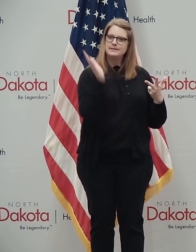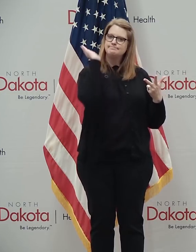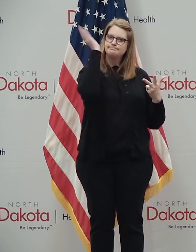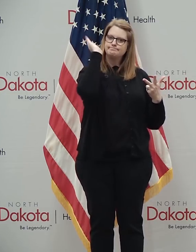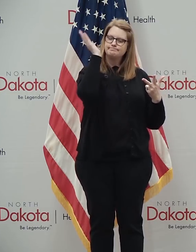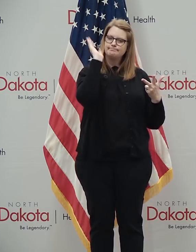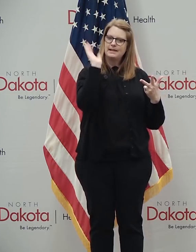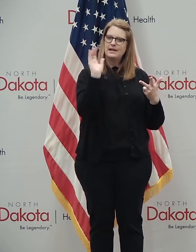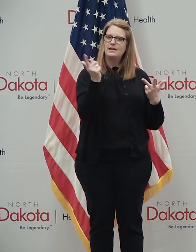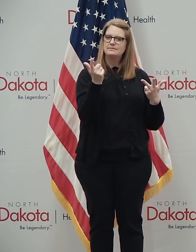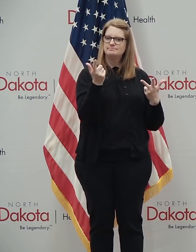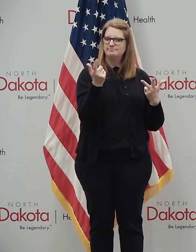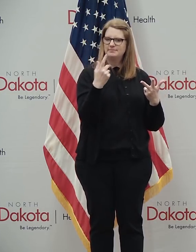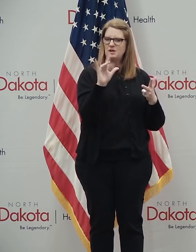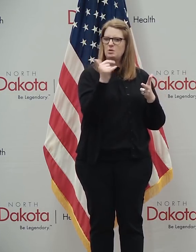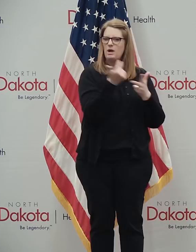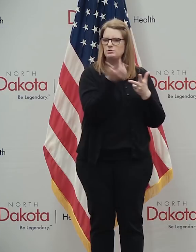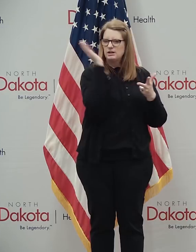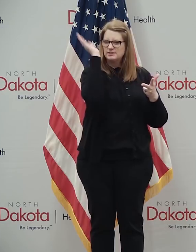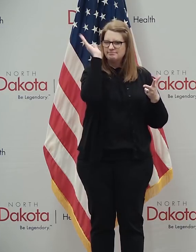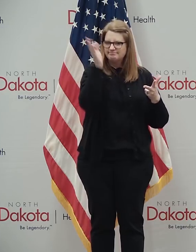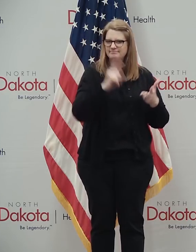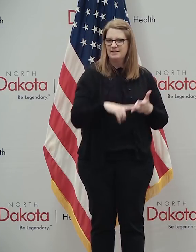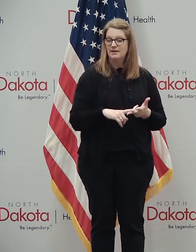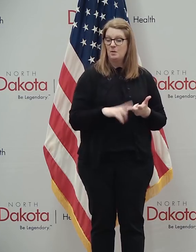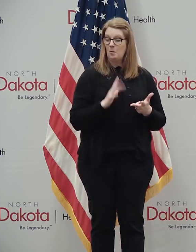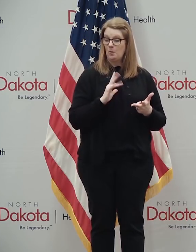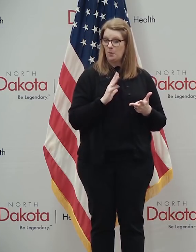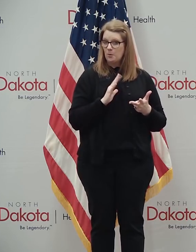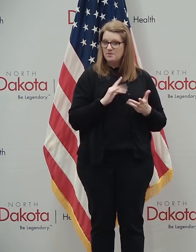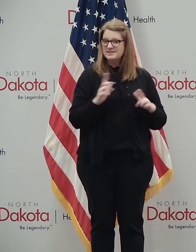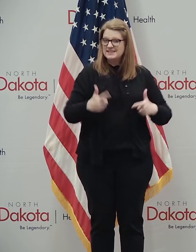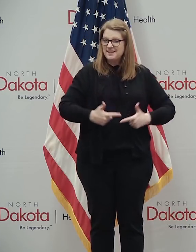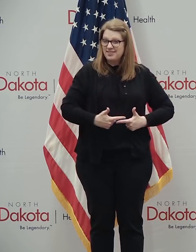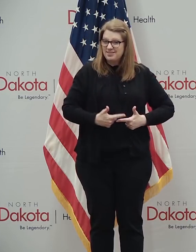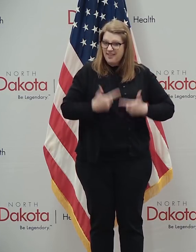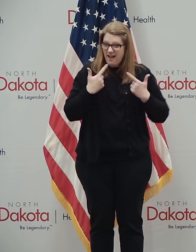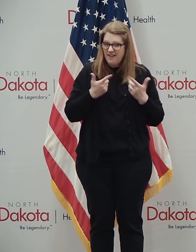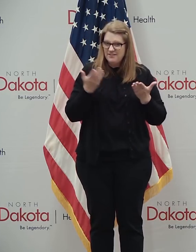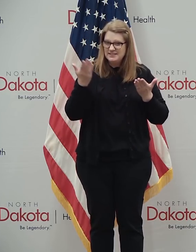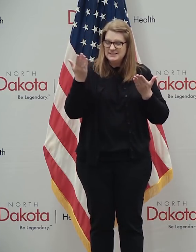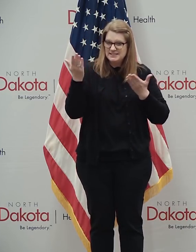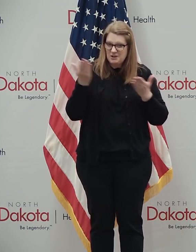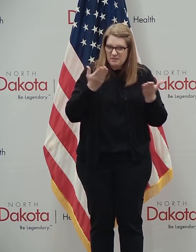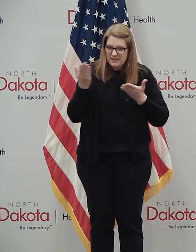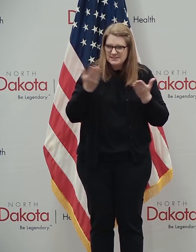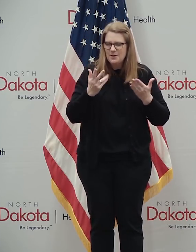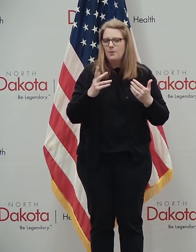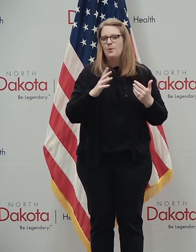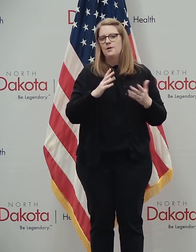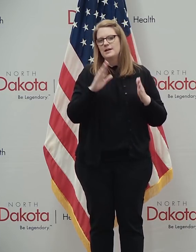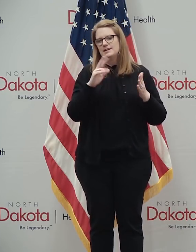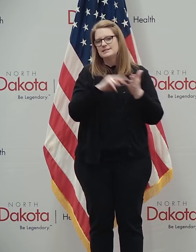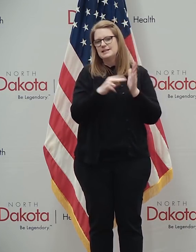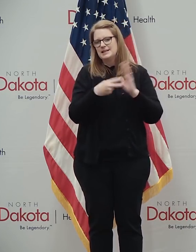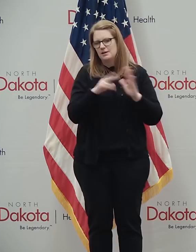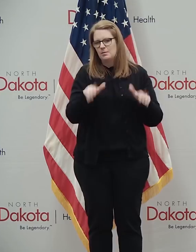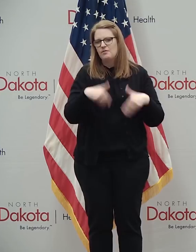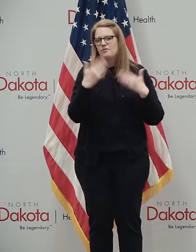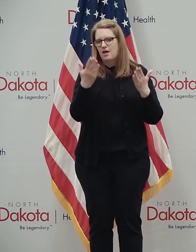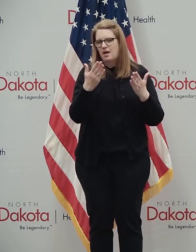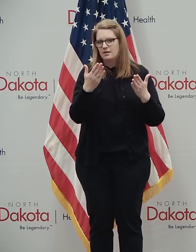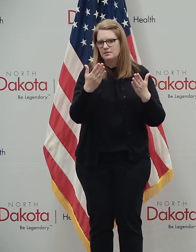and commencement address. So this live statewide ceremony is intended to provide another